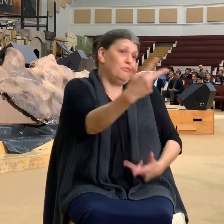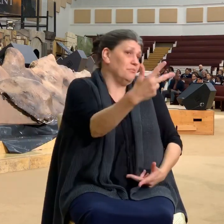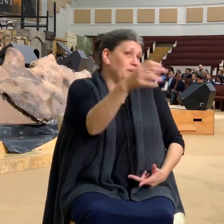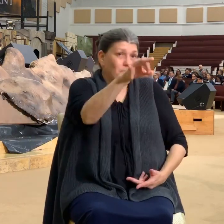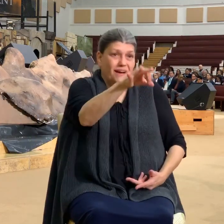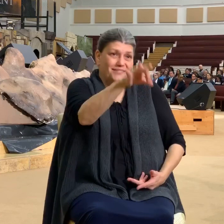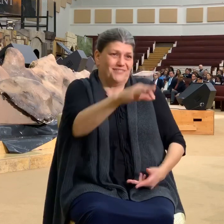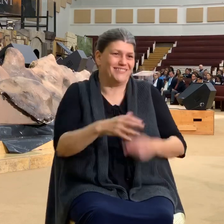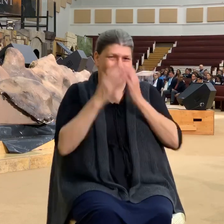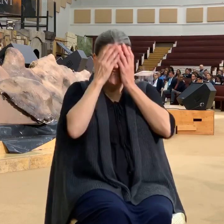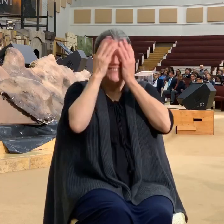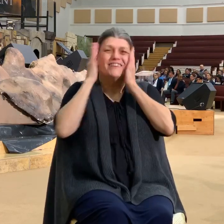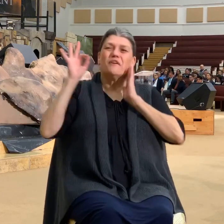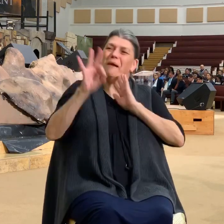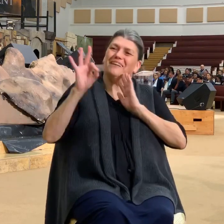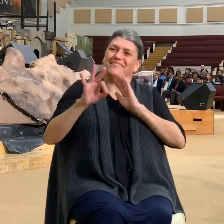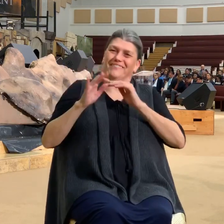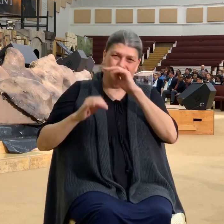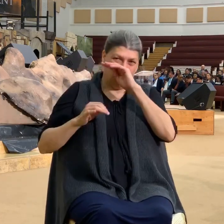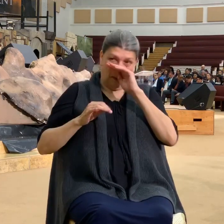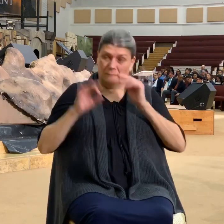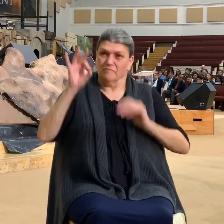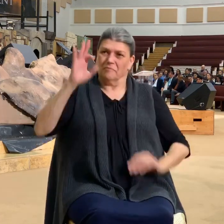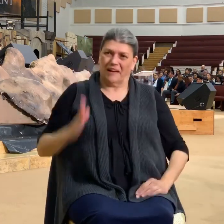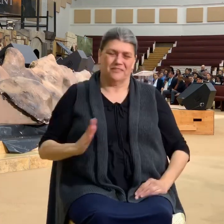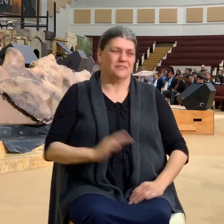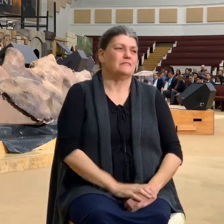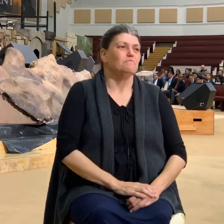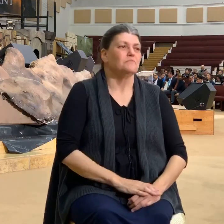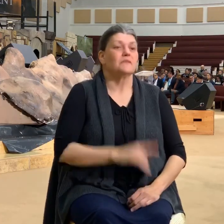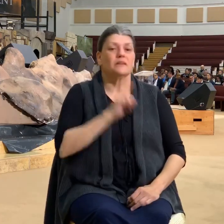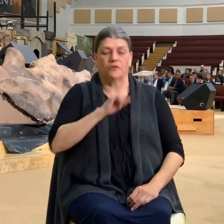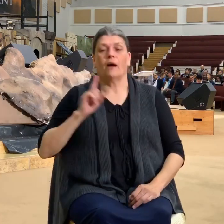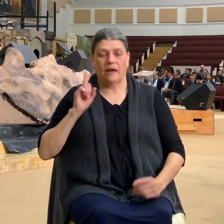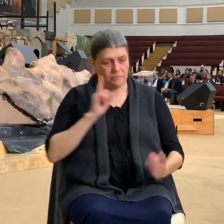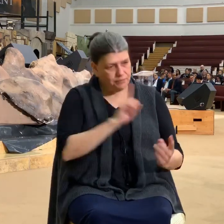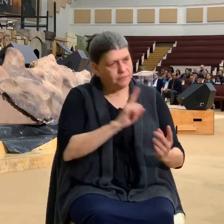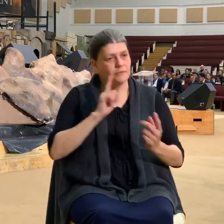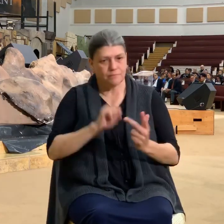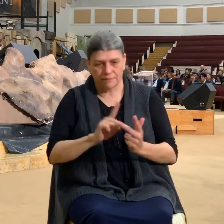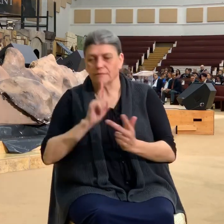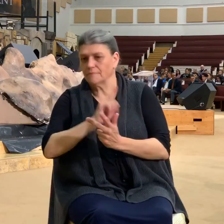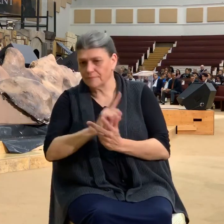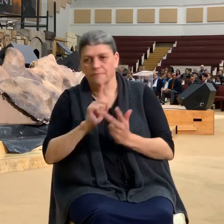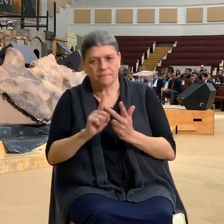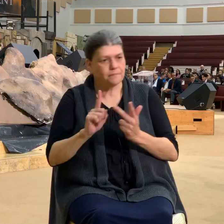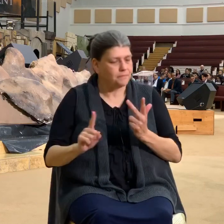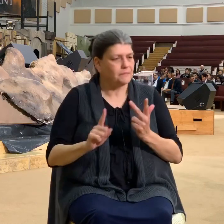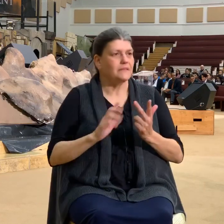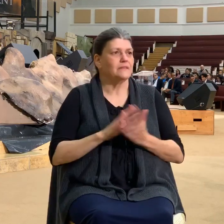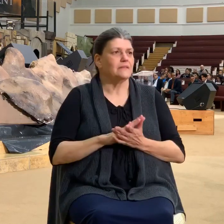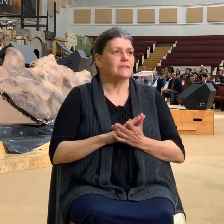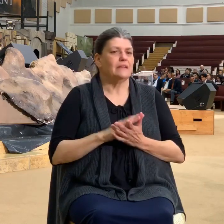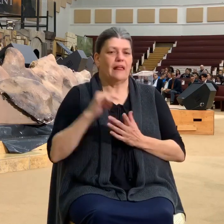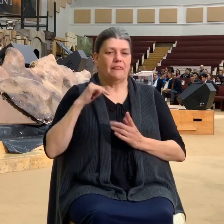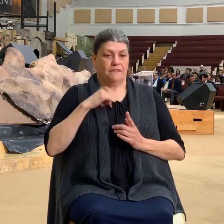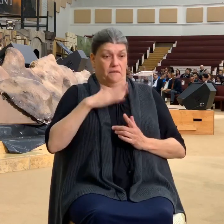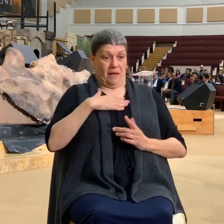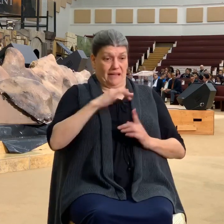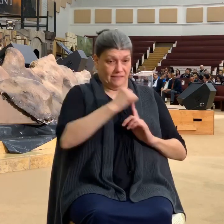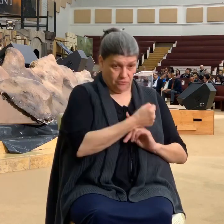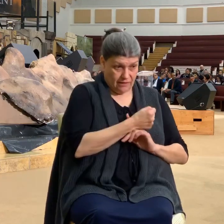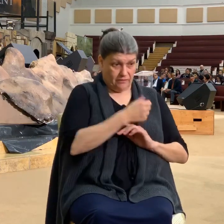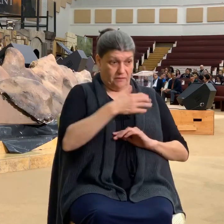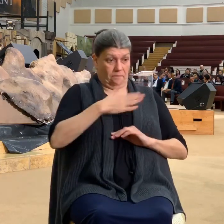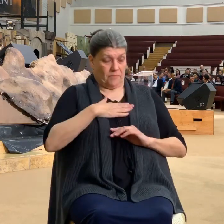I see it as a blessing. So I've gone to them and I've asked them, "I've got this situation. This is what I feel. This